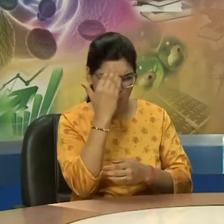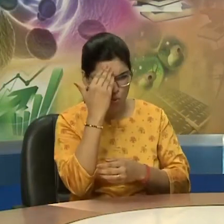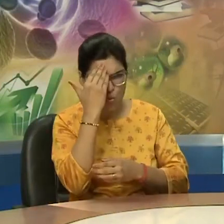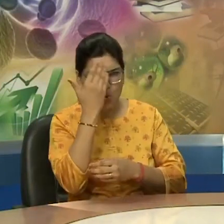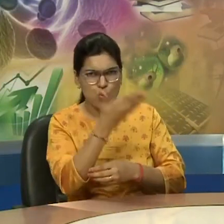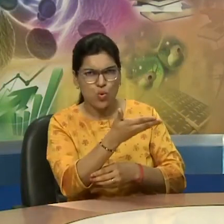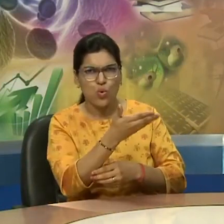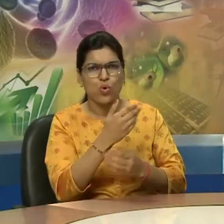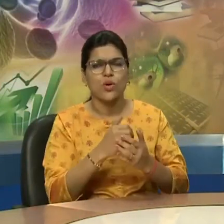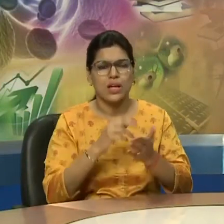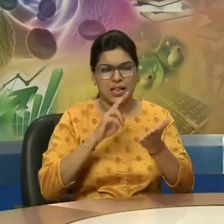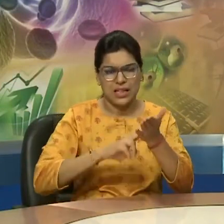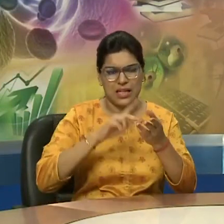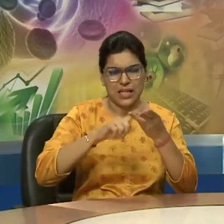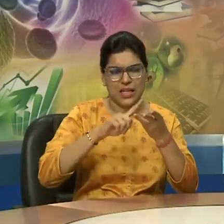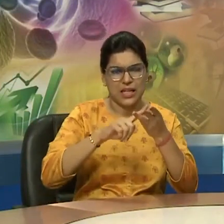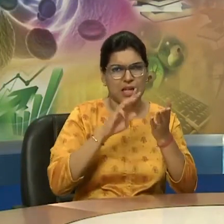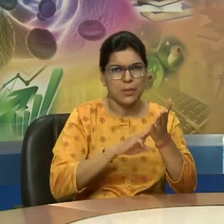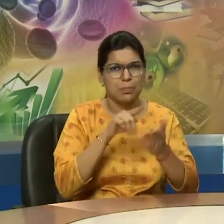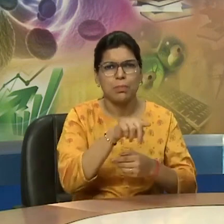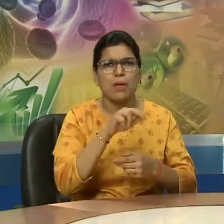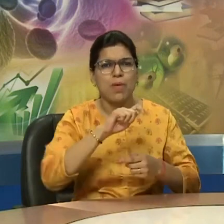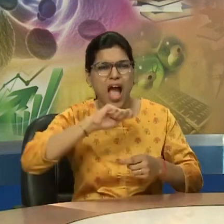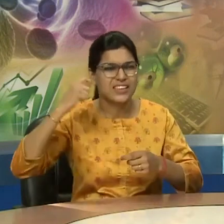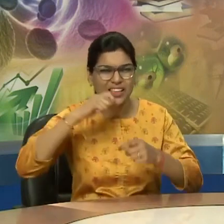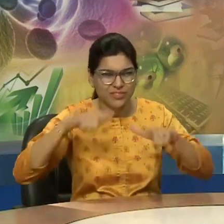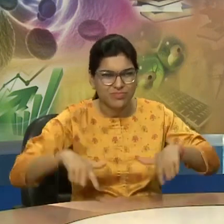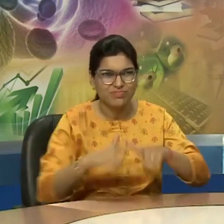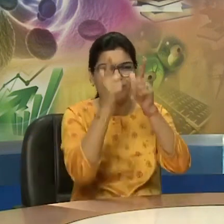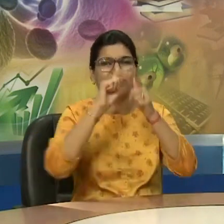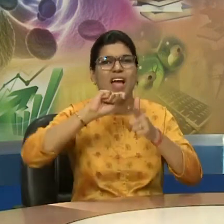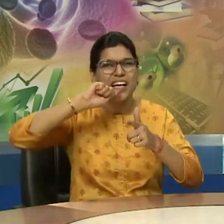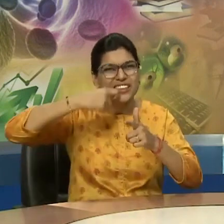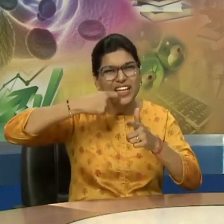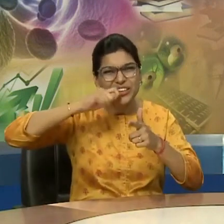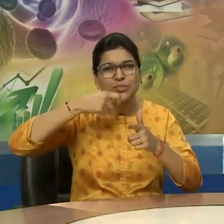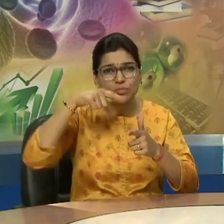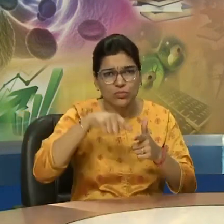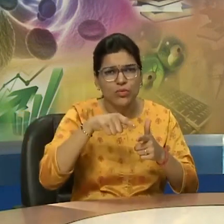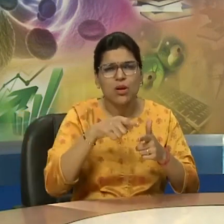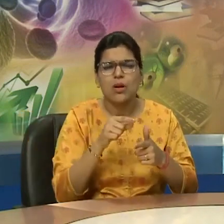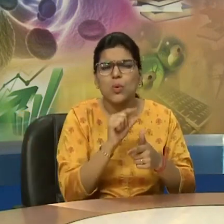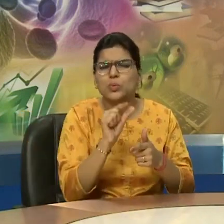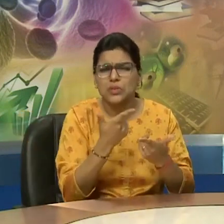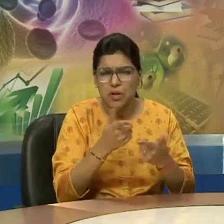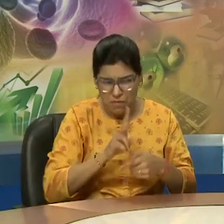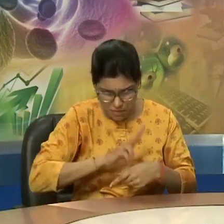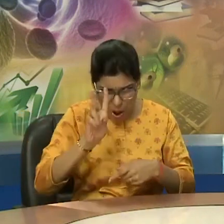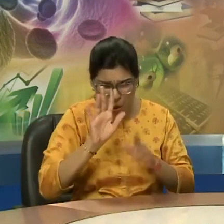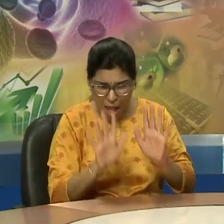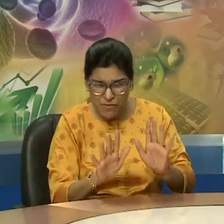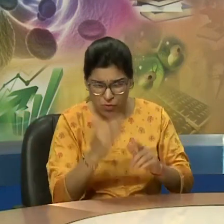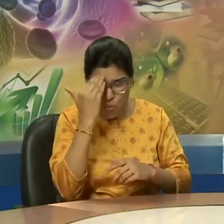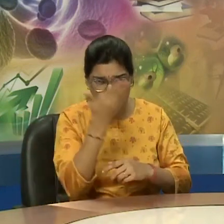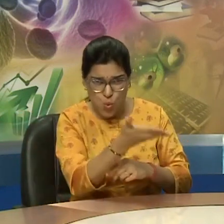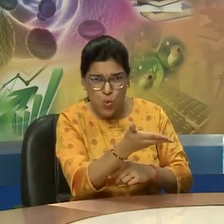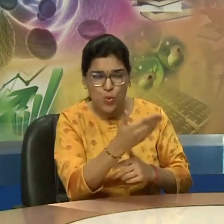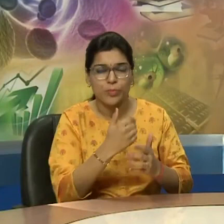Inyawan. Yes, I agree. By the way, Neema, do you know that neem has lot of